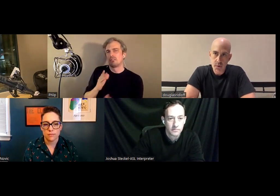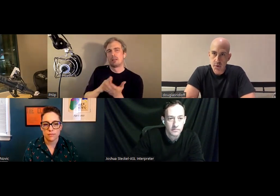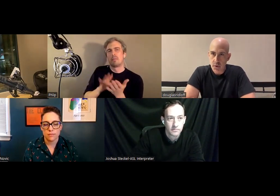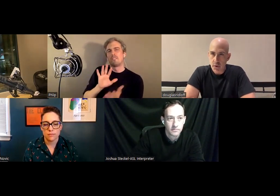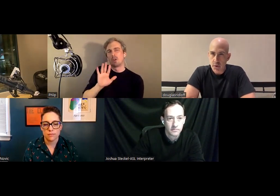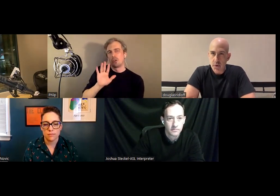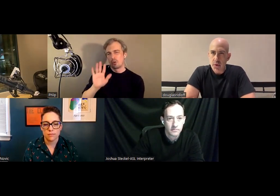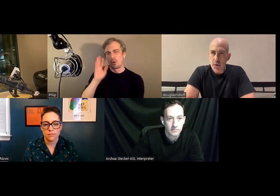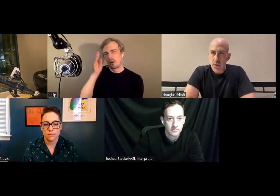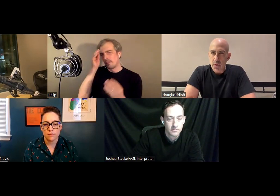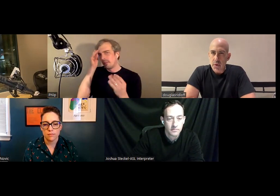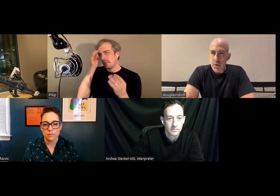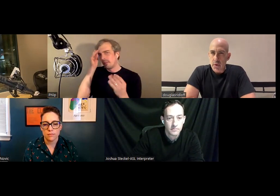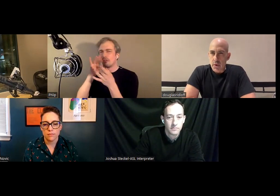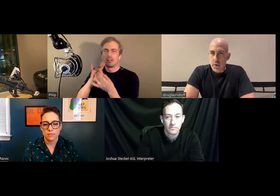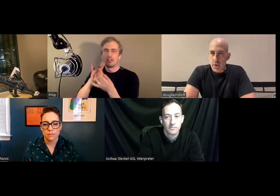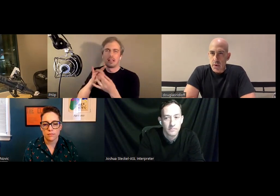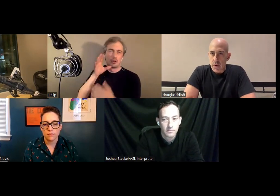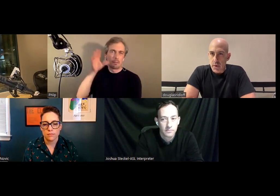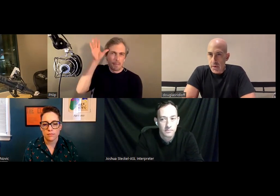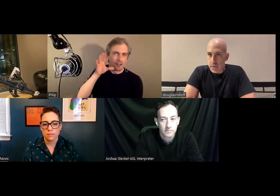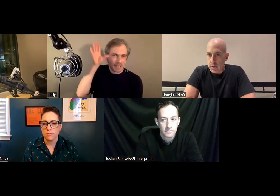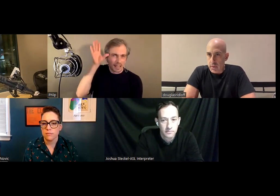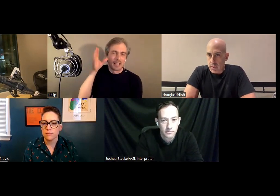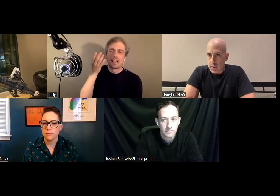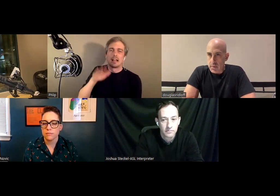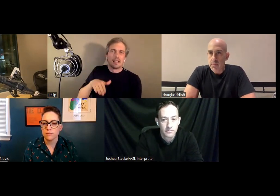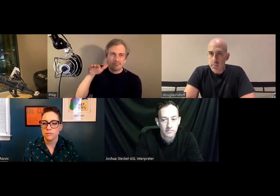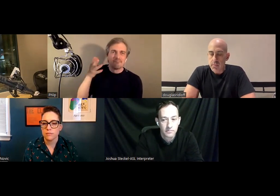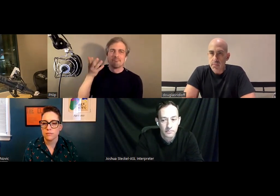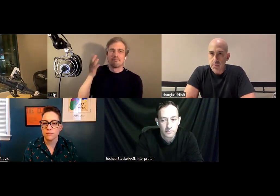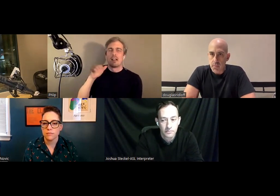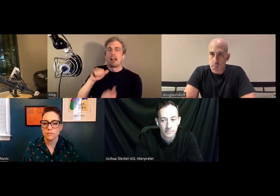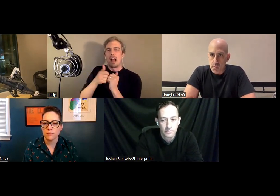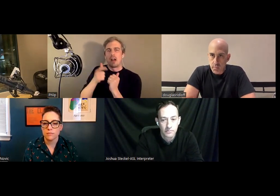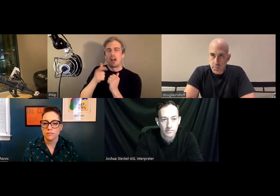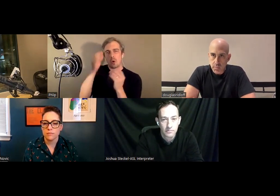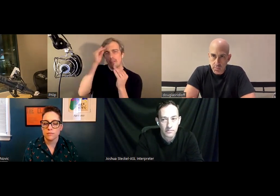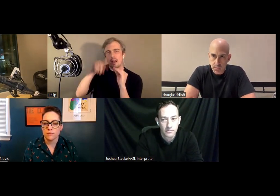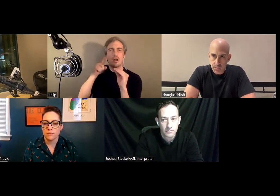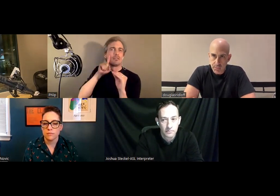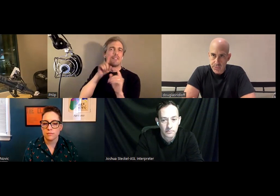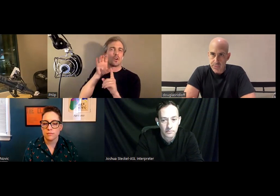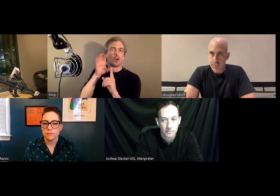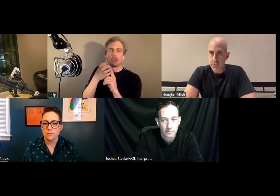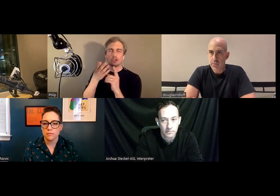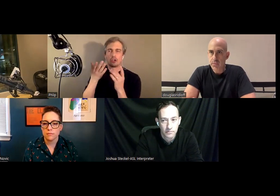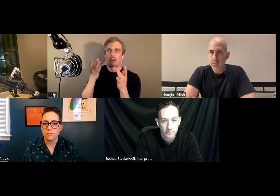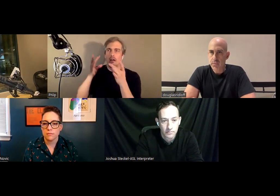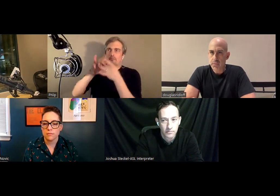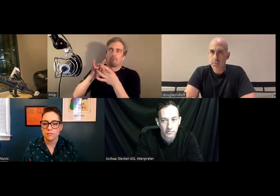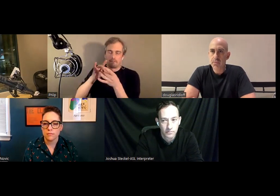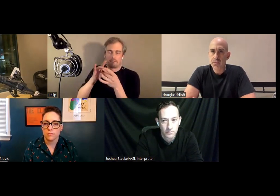some of your thinking around parenting and some of your thinking about deaf culture have kind of come together. One of your sons is hearing, the